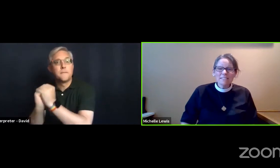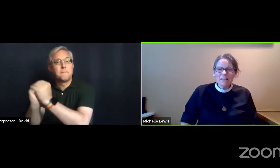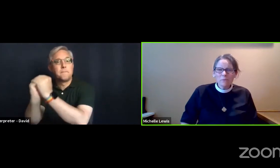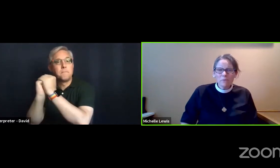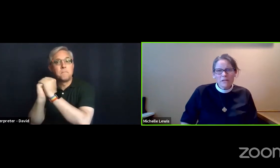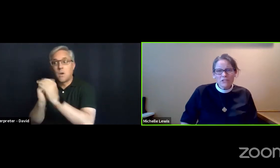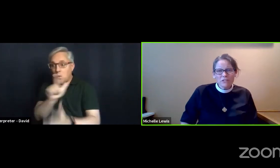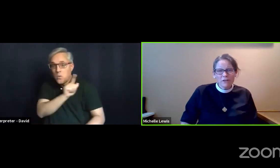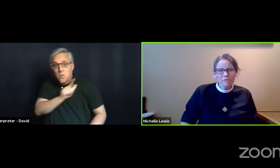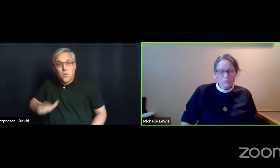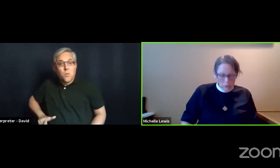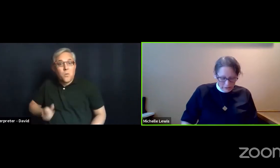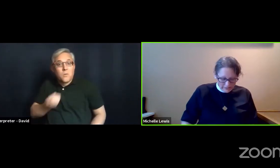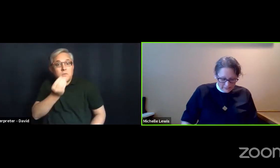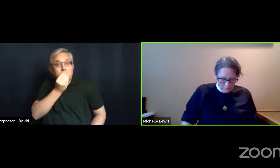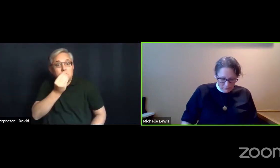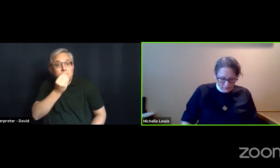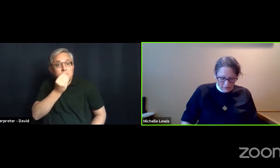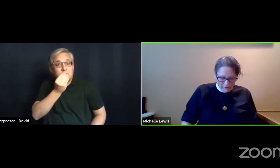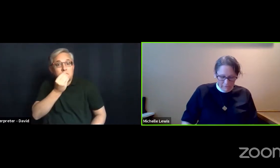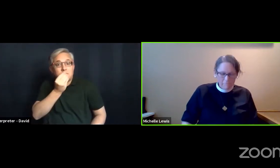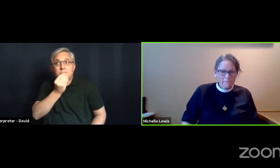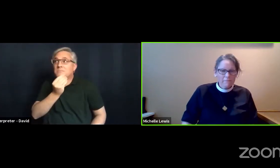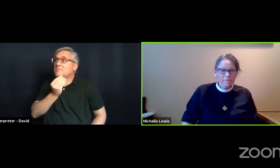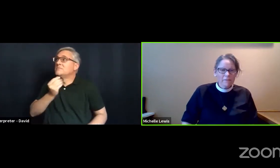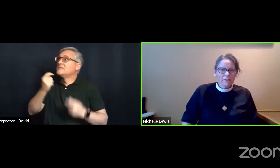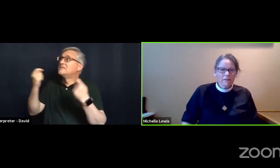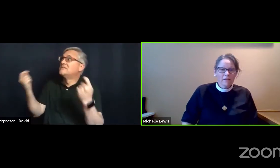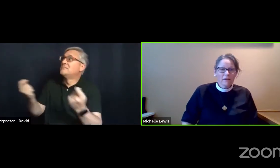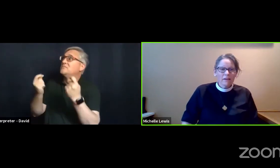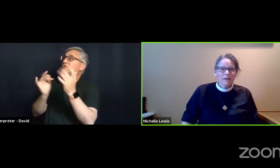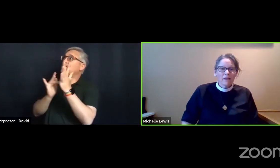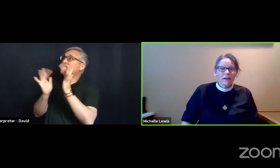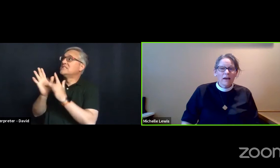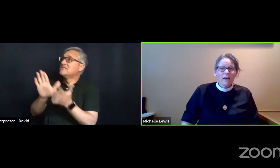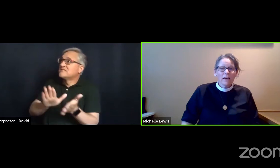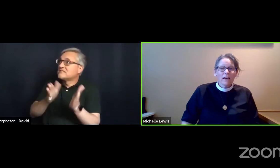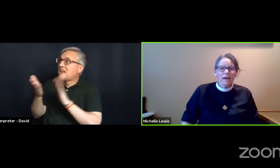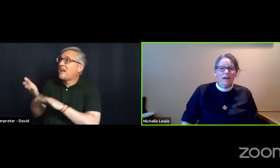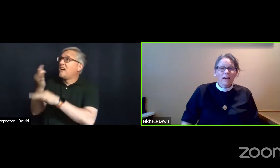It's the celebration of the Lord's Supper.